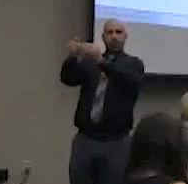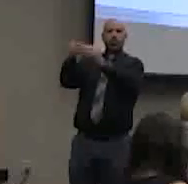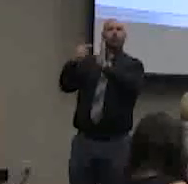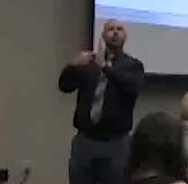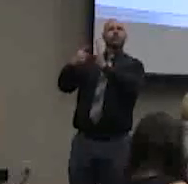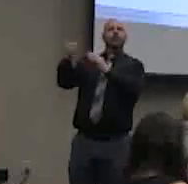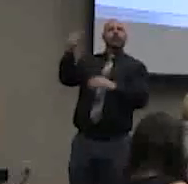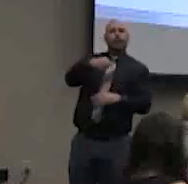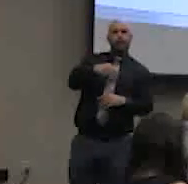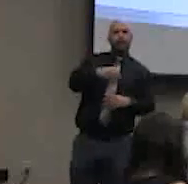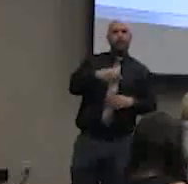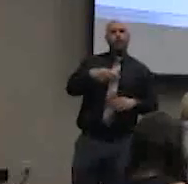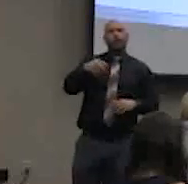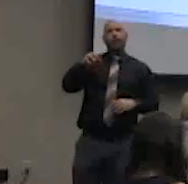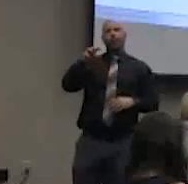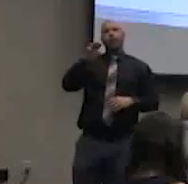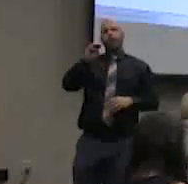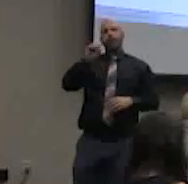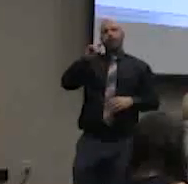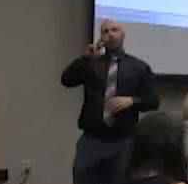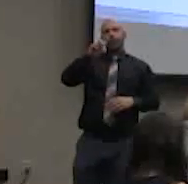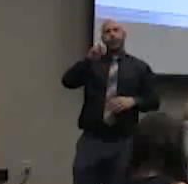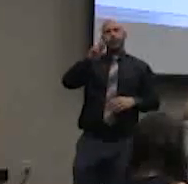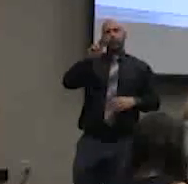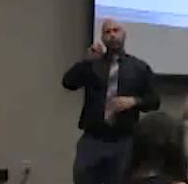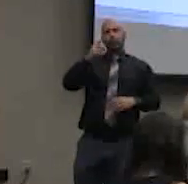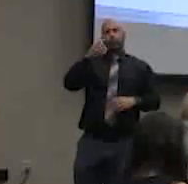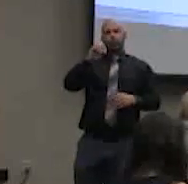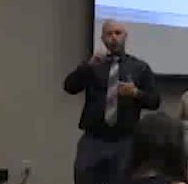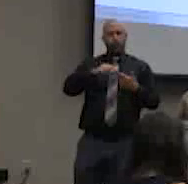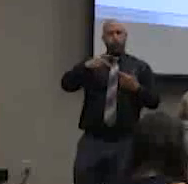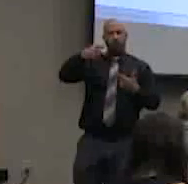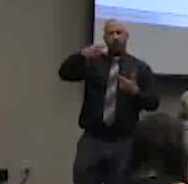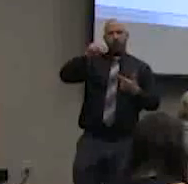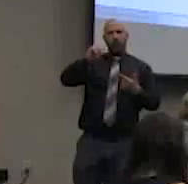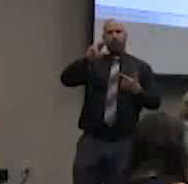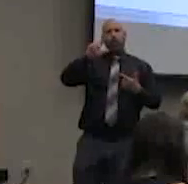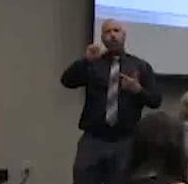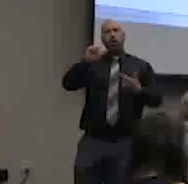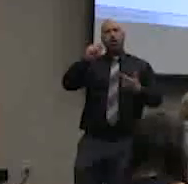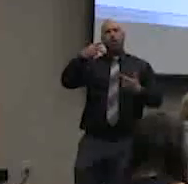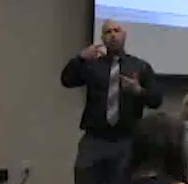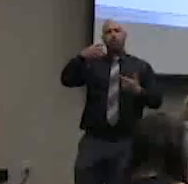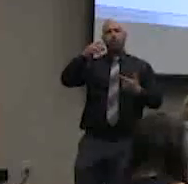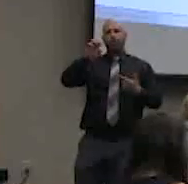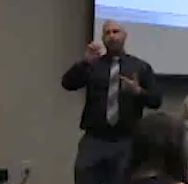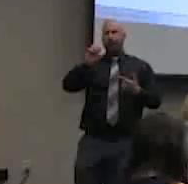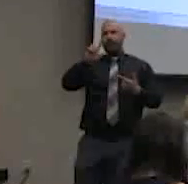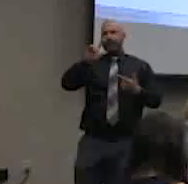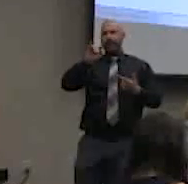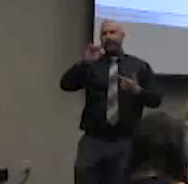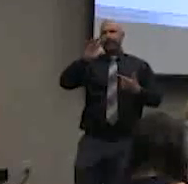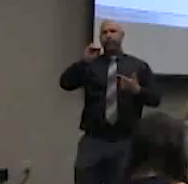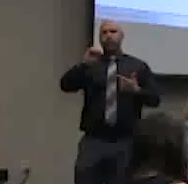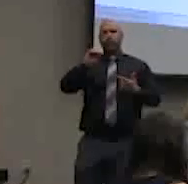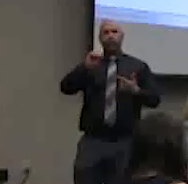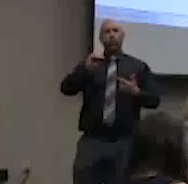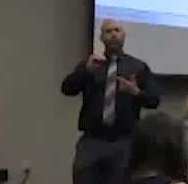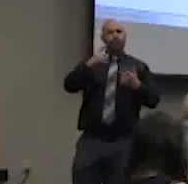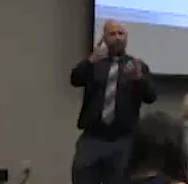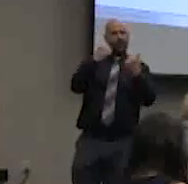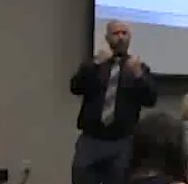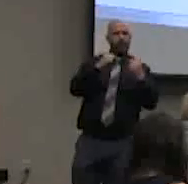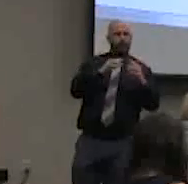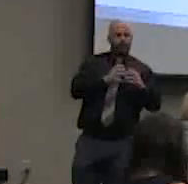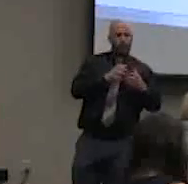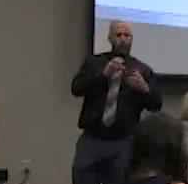Paula Polito are part of our core leadership team, so you can imagine we've had some pretty amazing people coming together who really